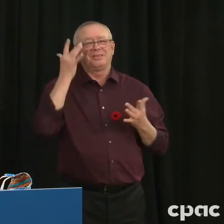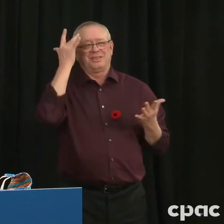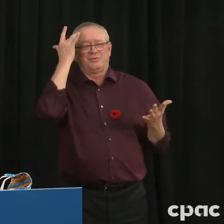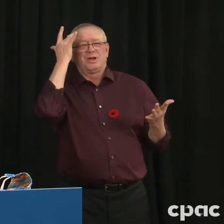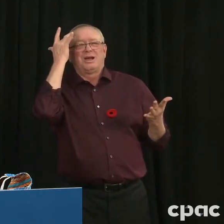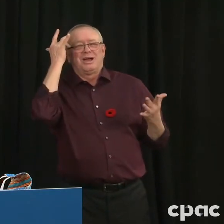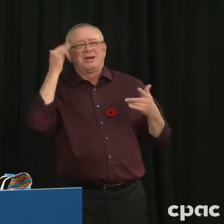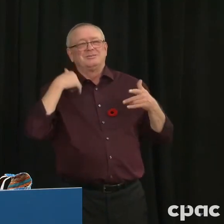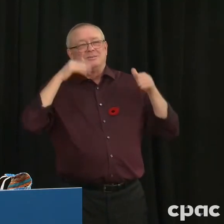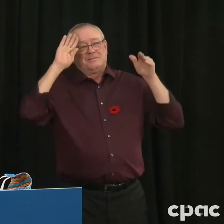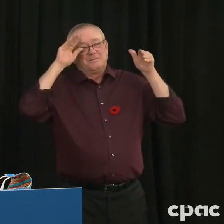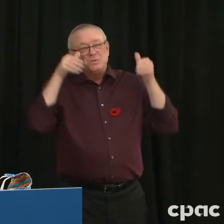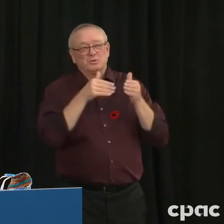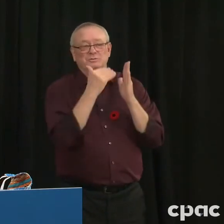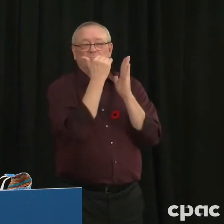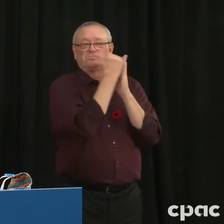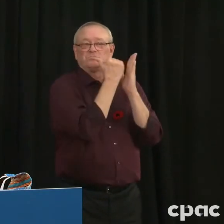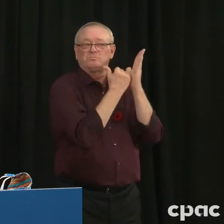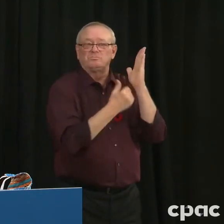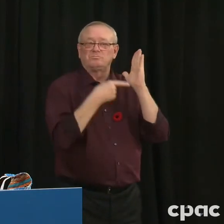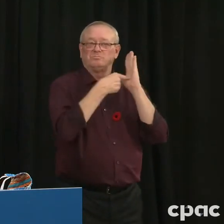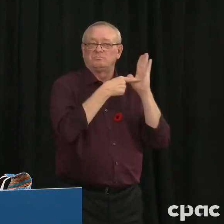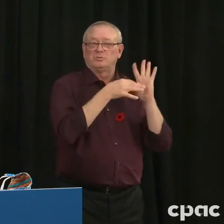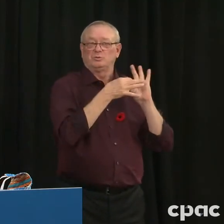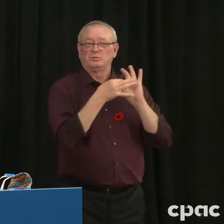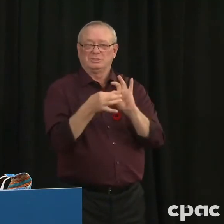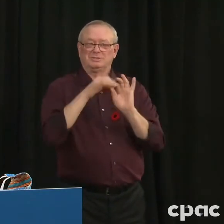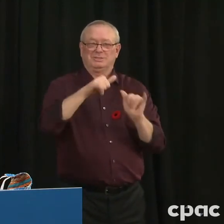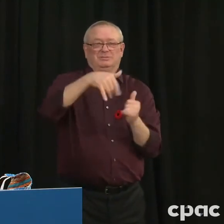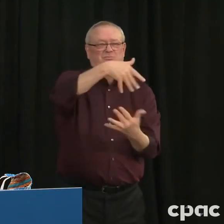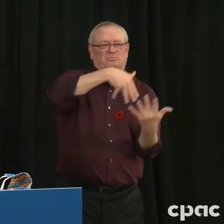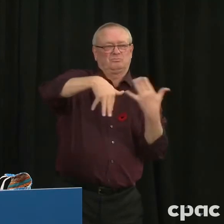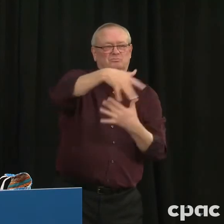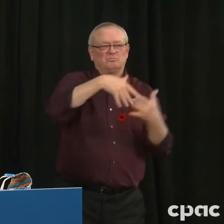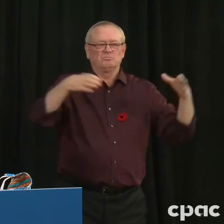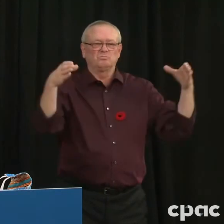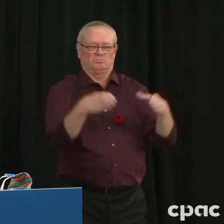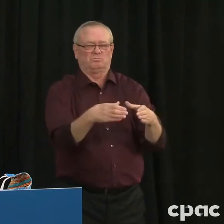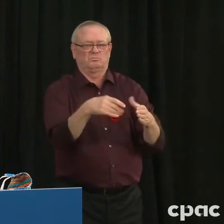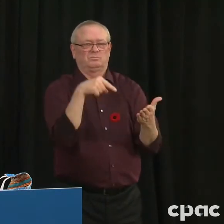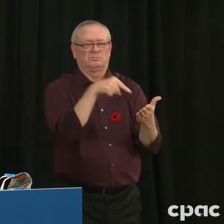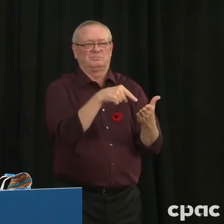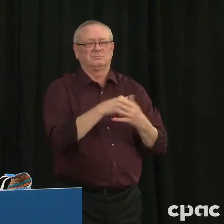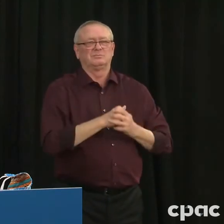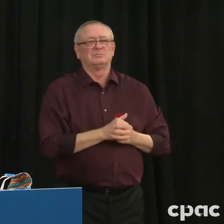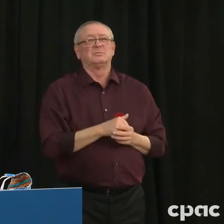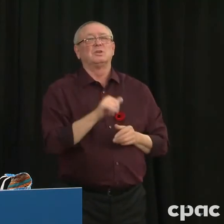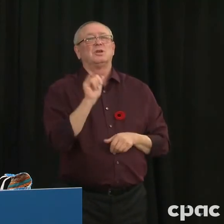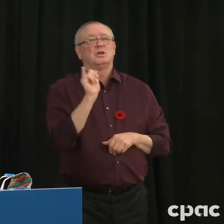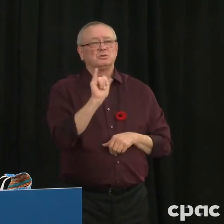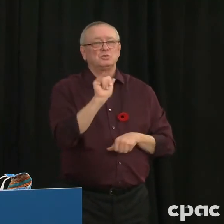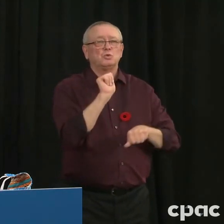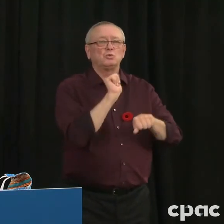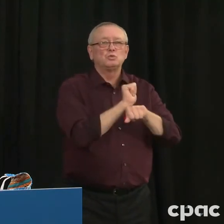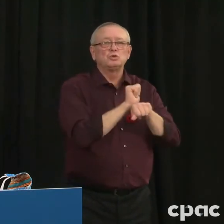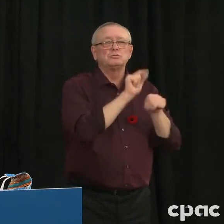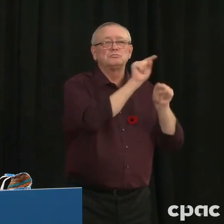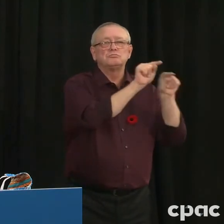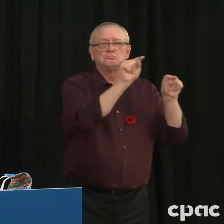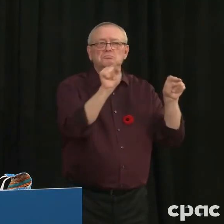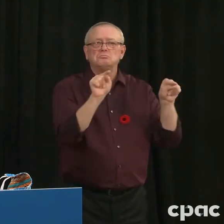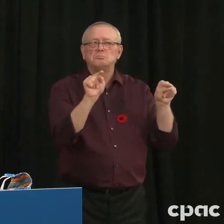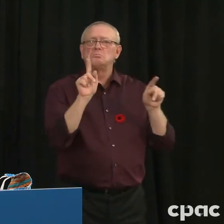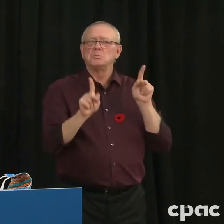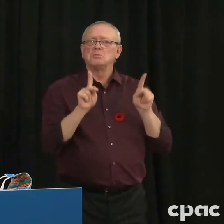also know that in workplaces, we're seeing co-workers who are perhaps considering themselves to be a cohort and not taking